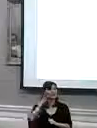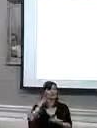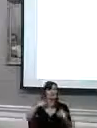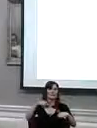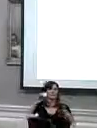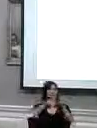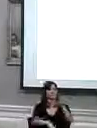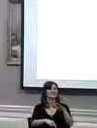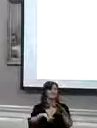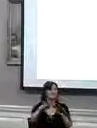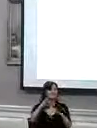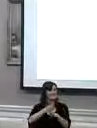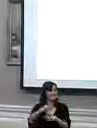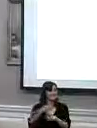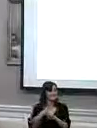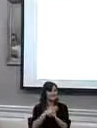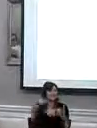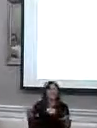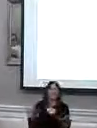field. Welcome.